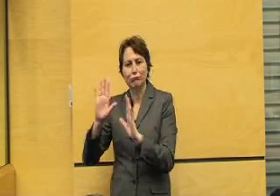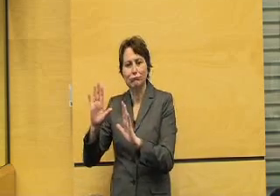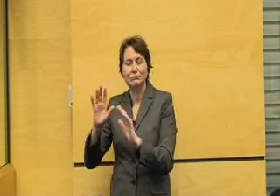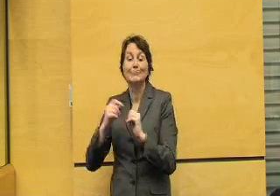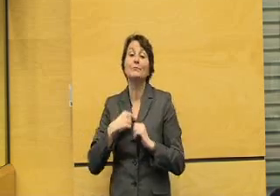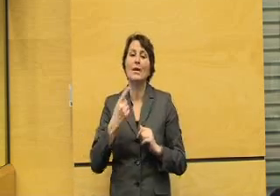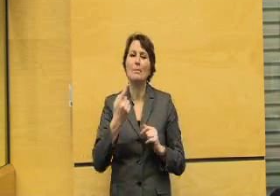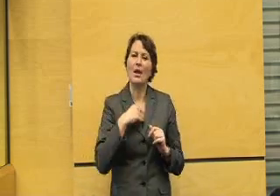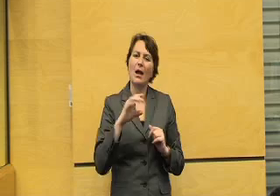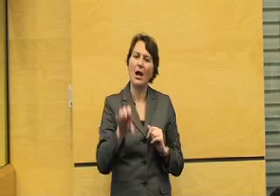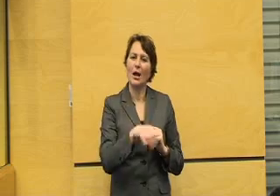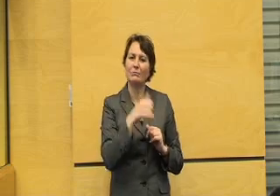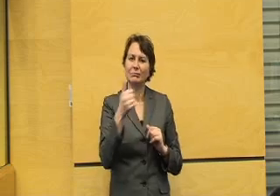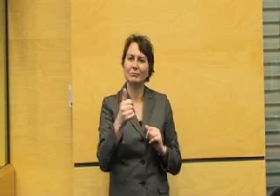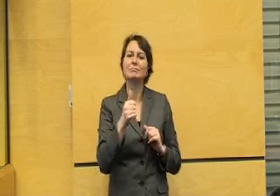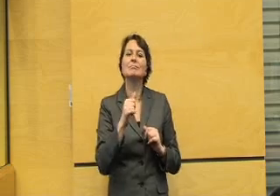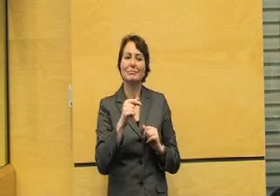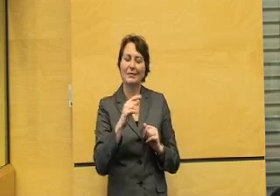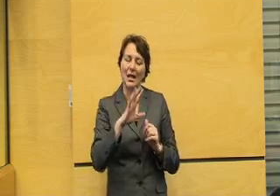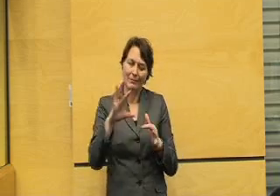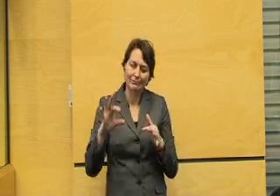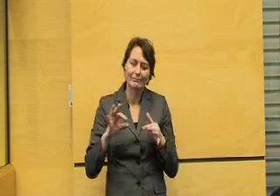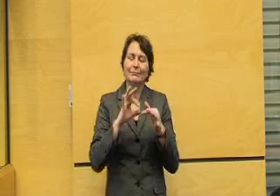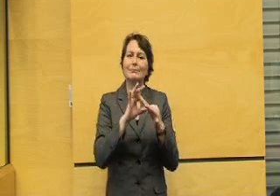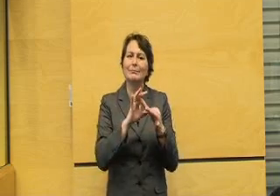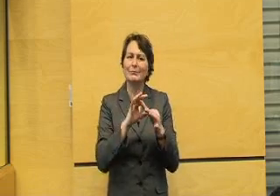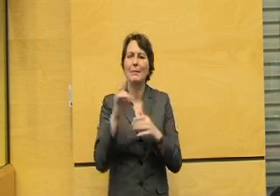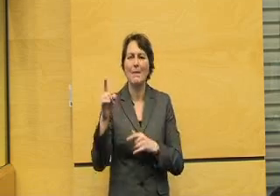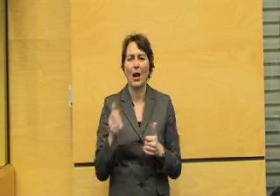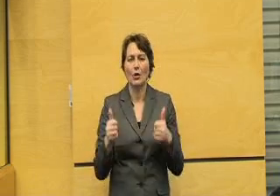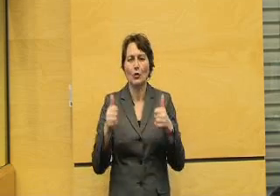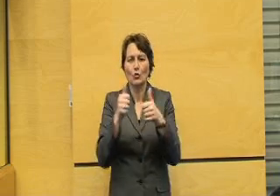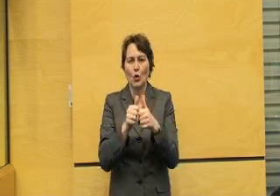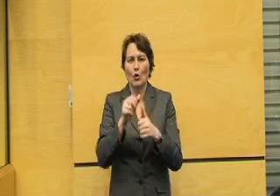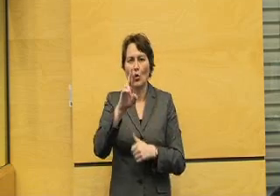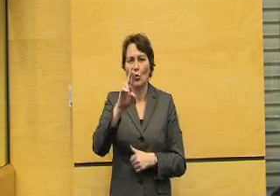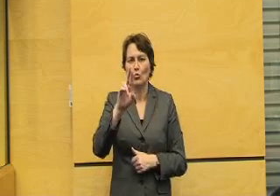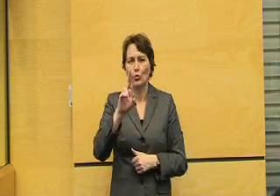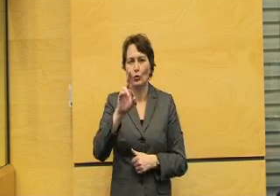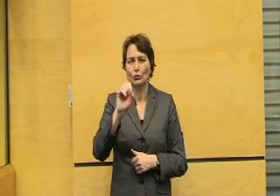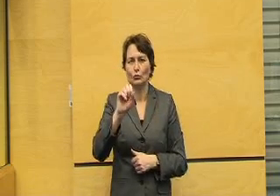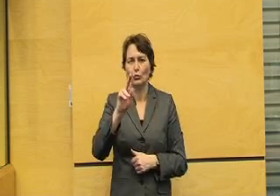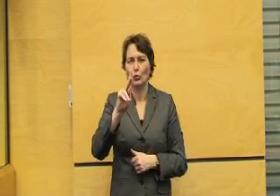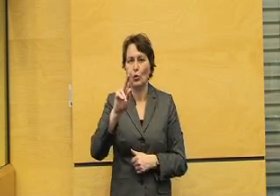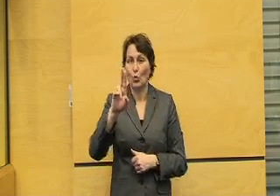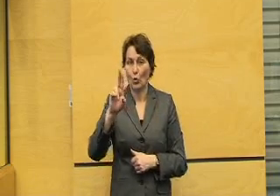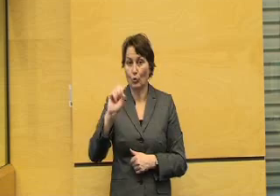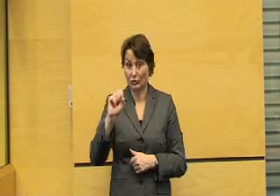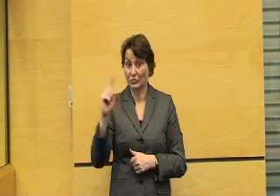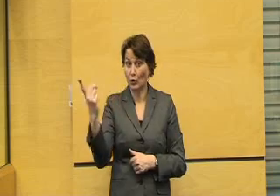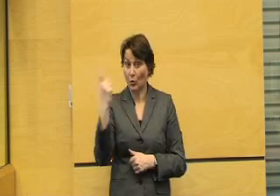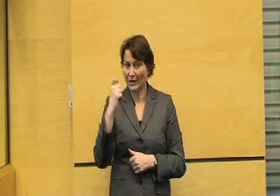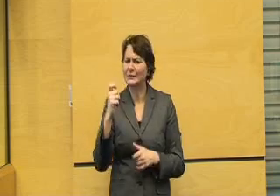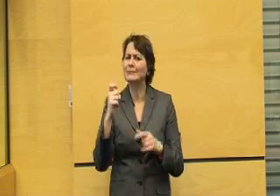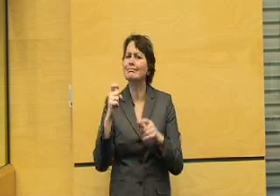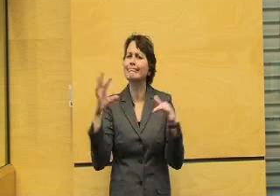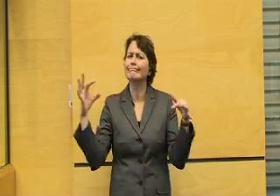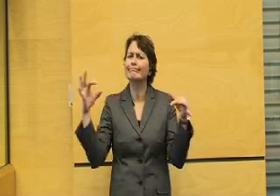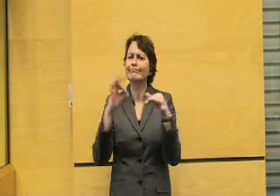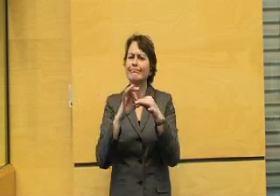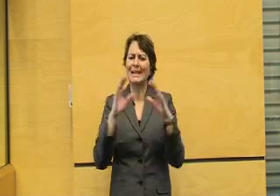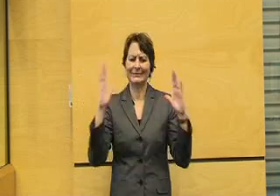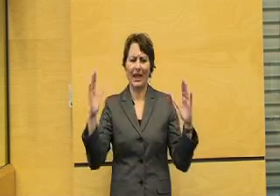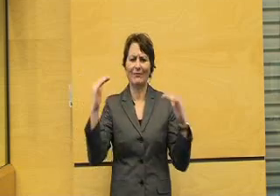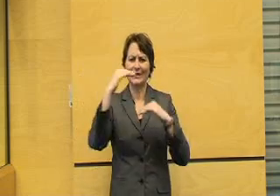up on my colleague Mr. Ruska's question concerning the definition of disability. I've got a